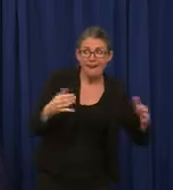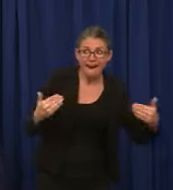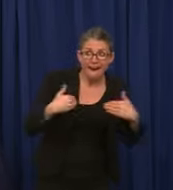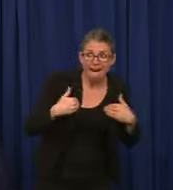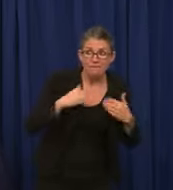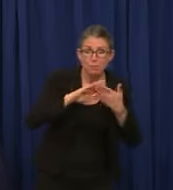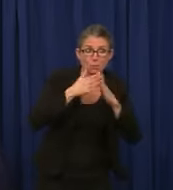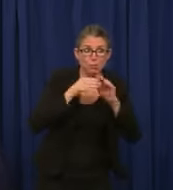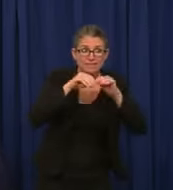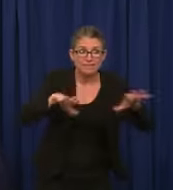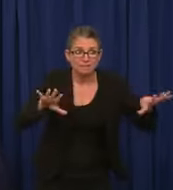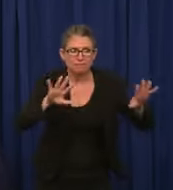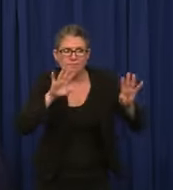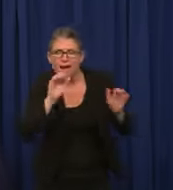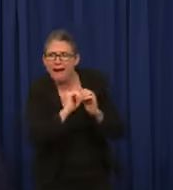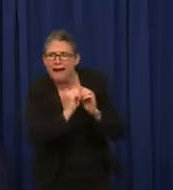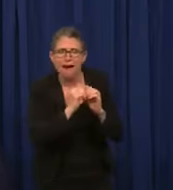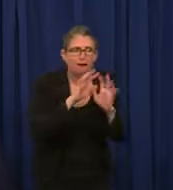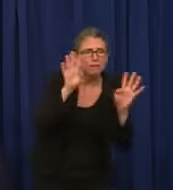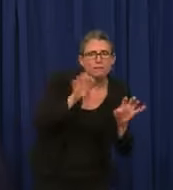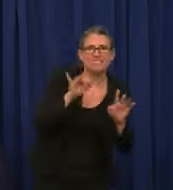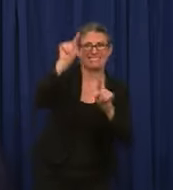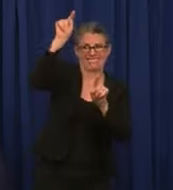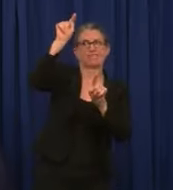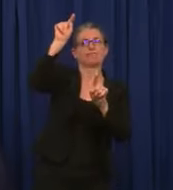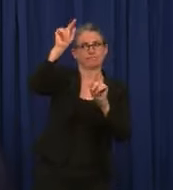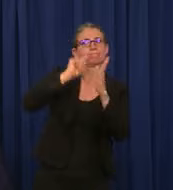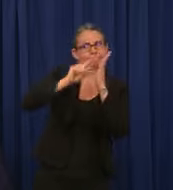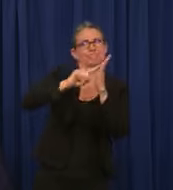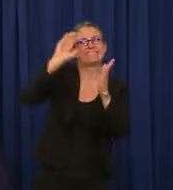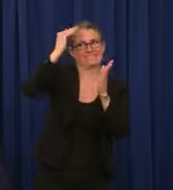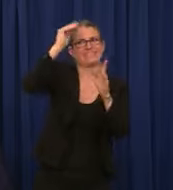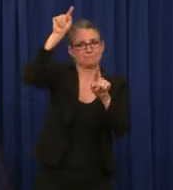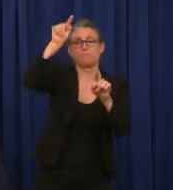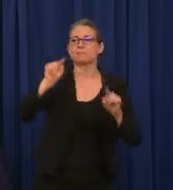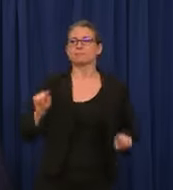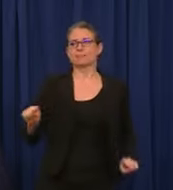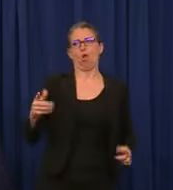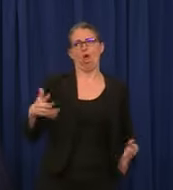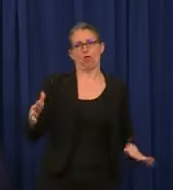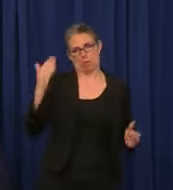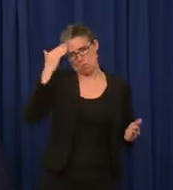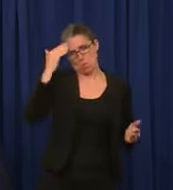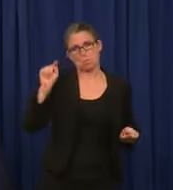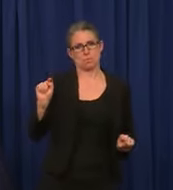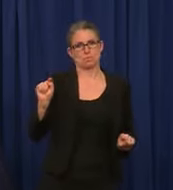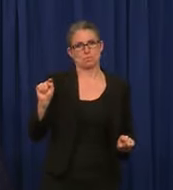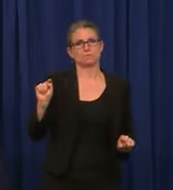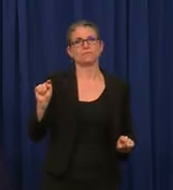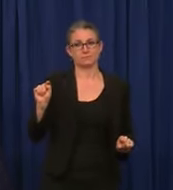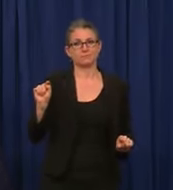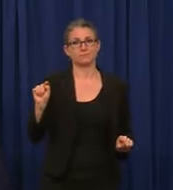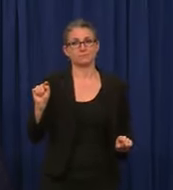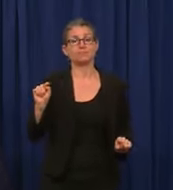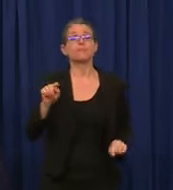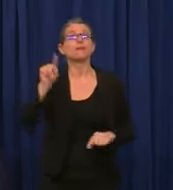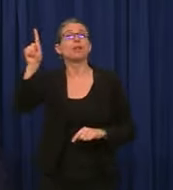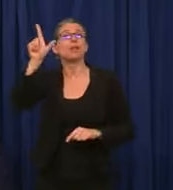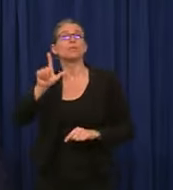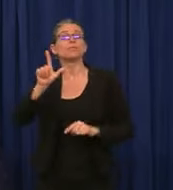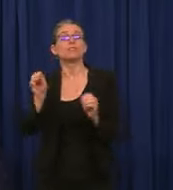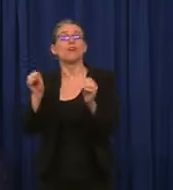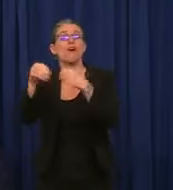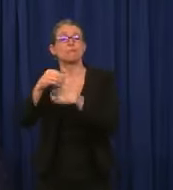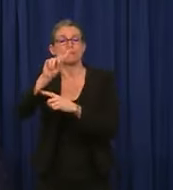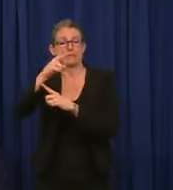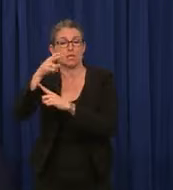I'd like to provide a brief update on the Department of Health and Human Services office in Lewiston. As